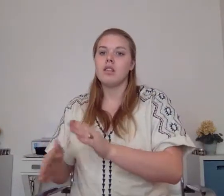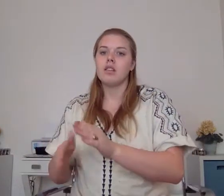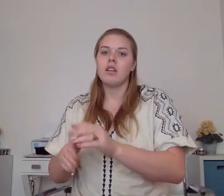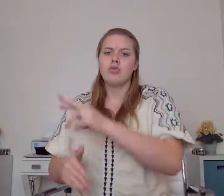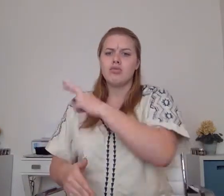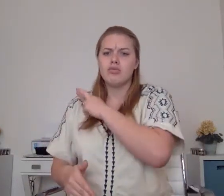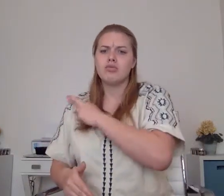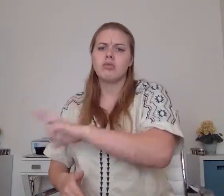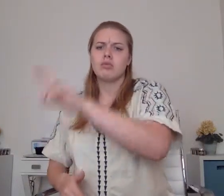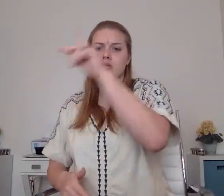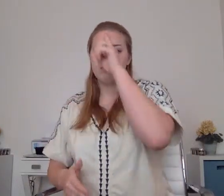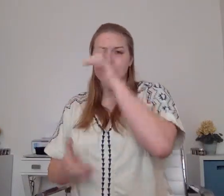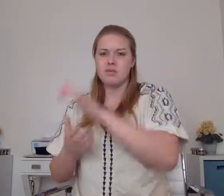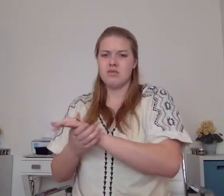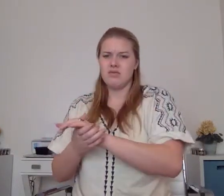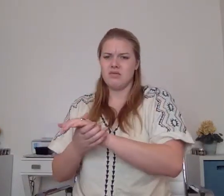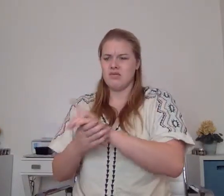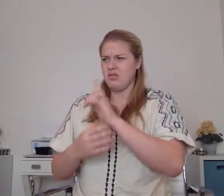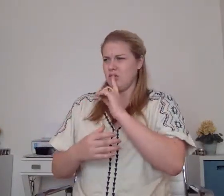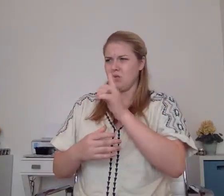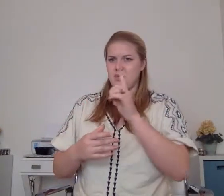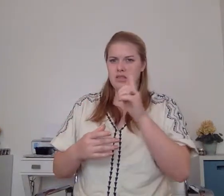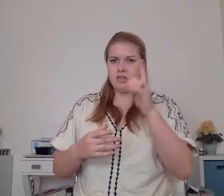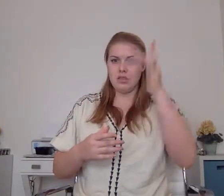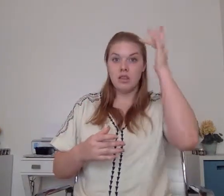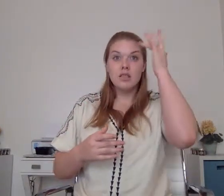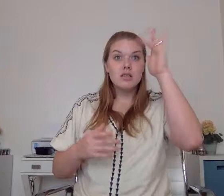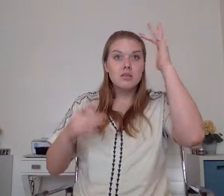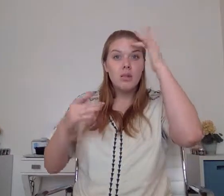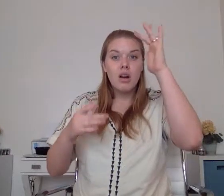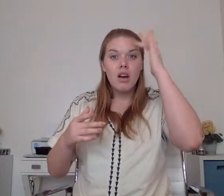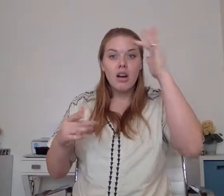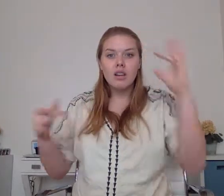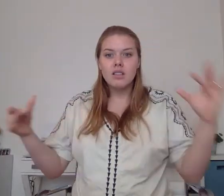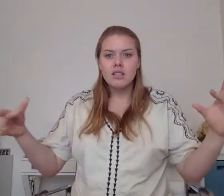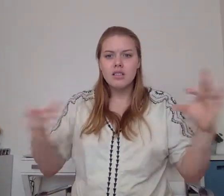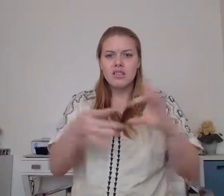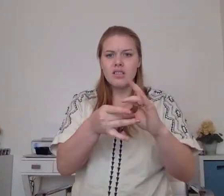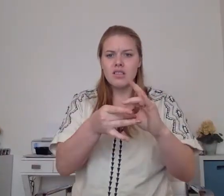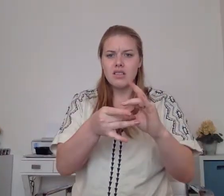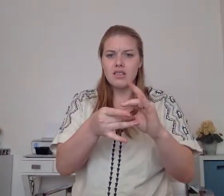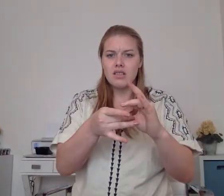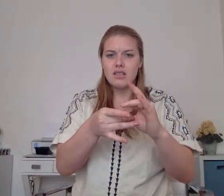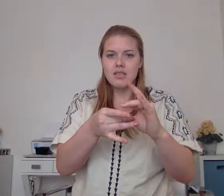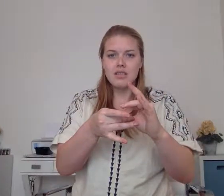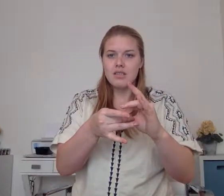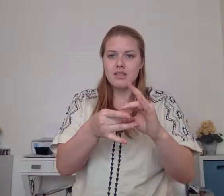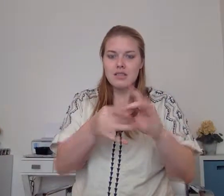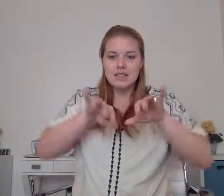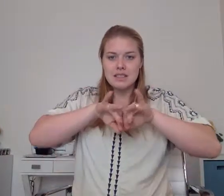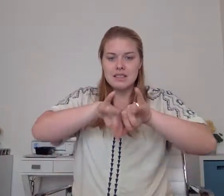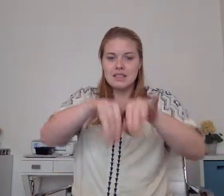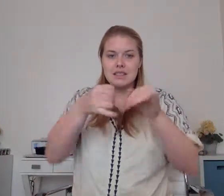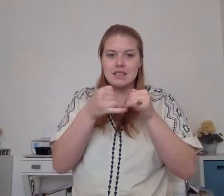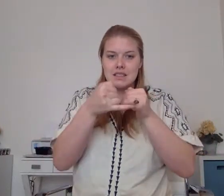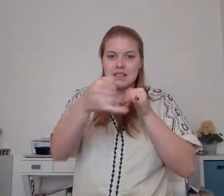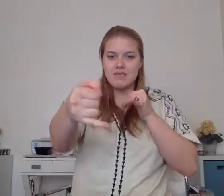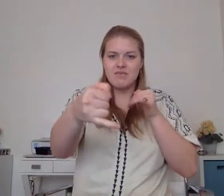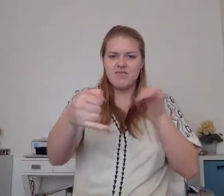real intellectual exchange because it's a clash between two certainties. I think binary